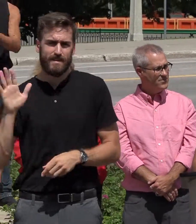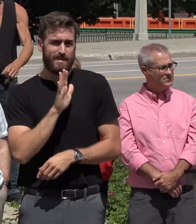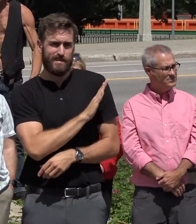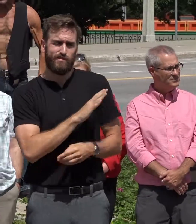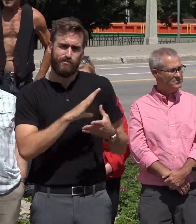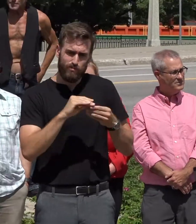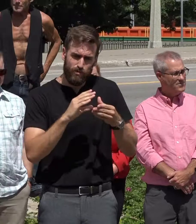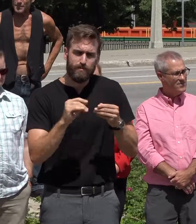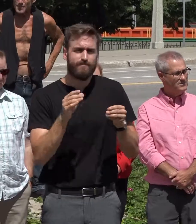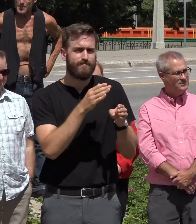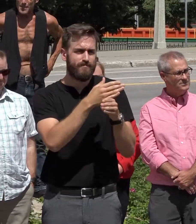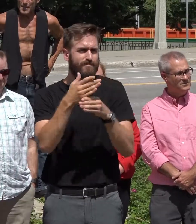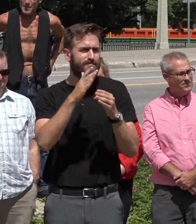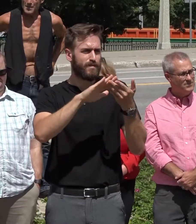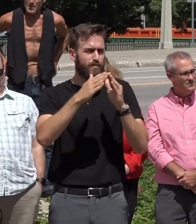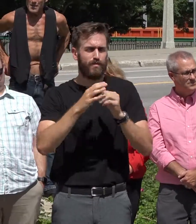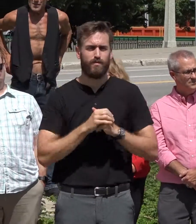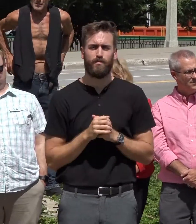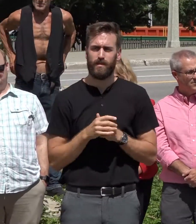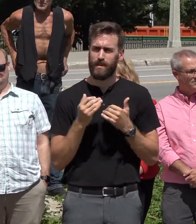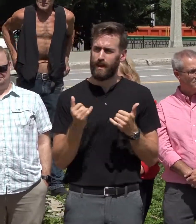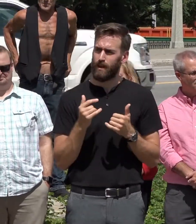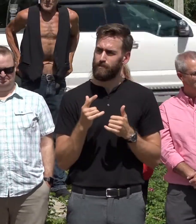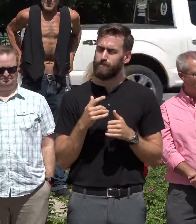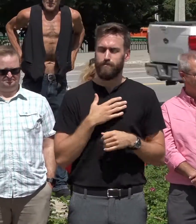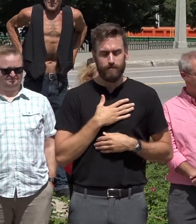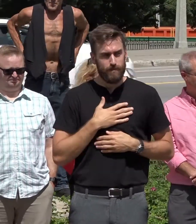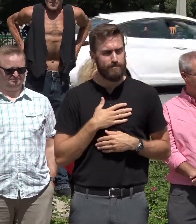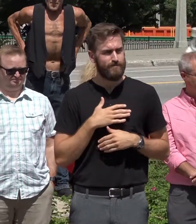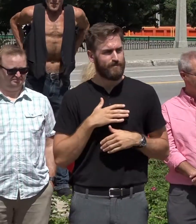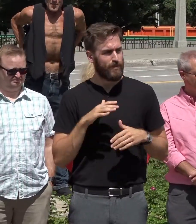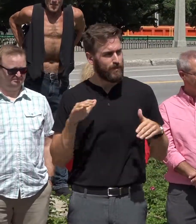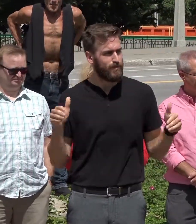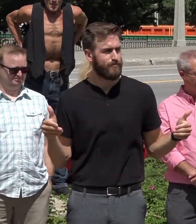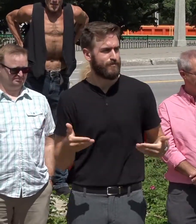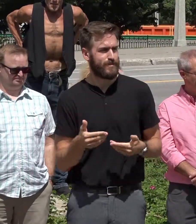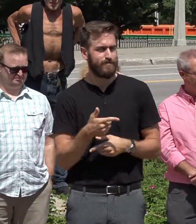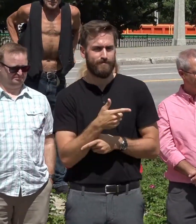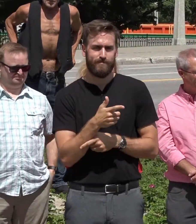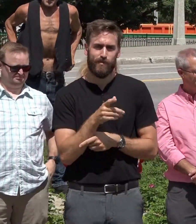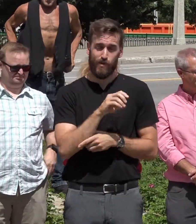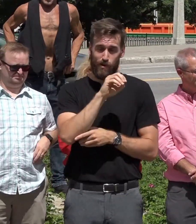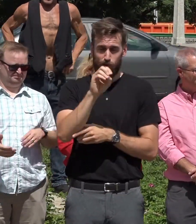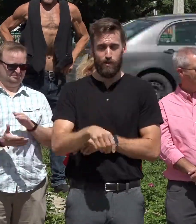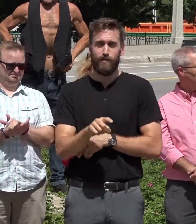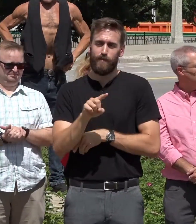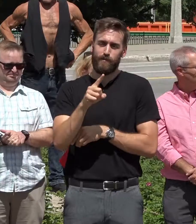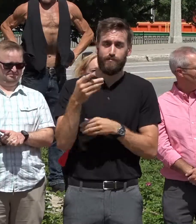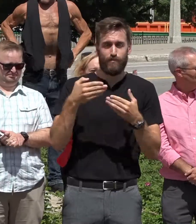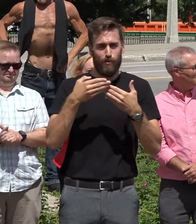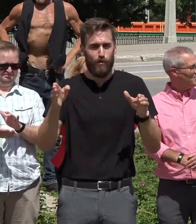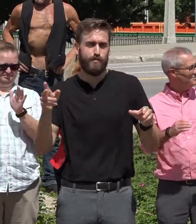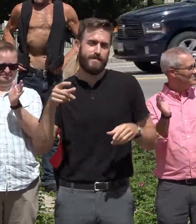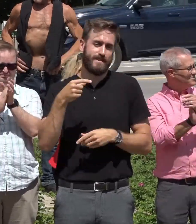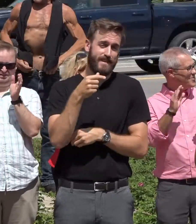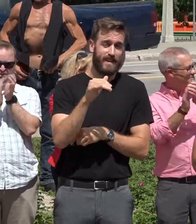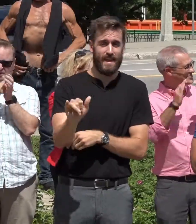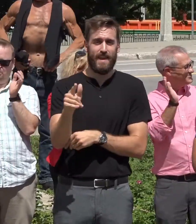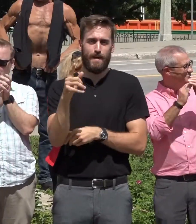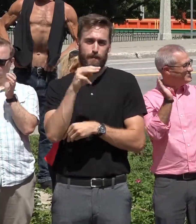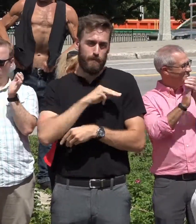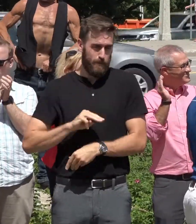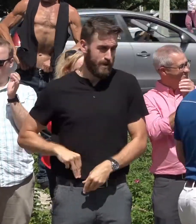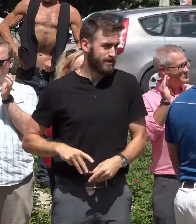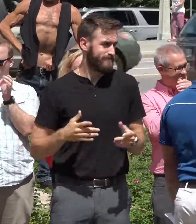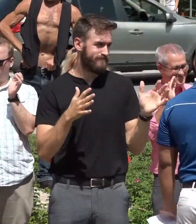entire community. Please join me warmly in welcoming Ottawa's first openly gay mayor, Mayor Jim